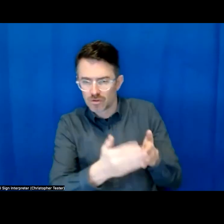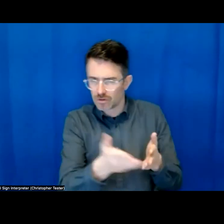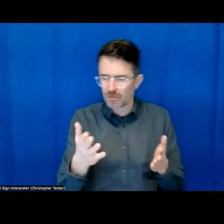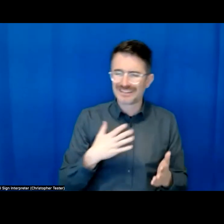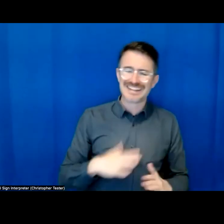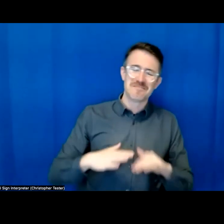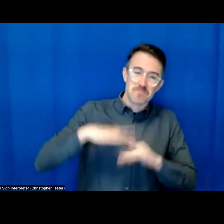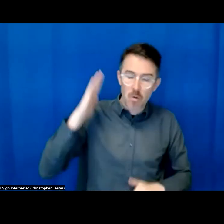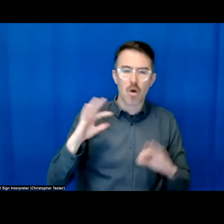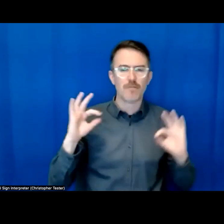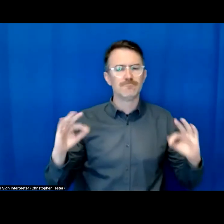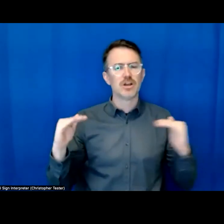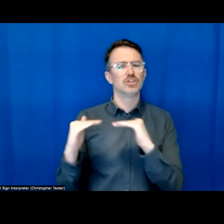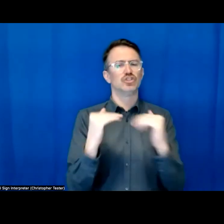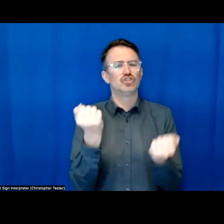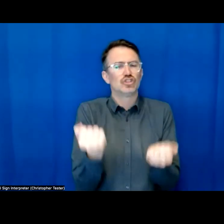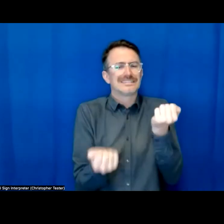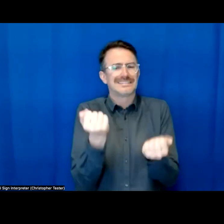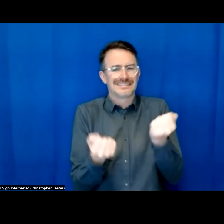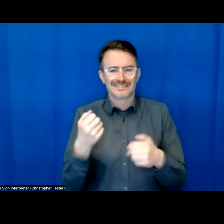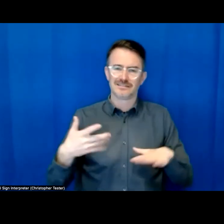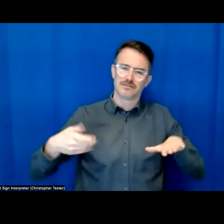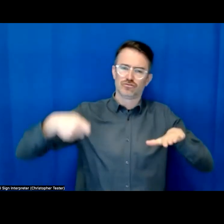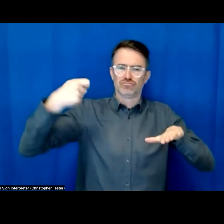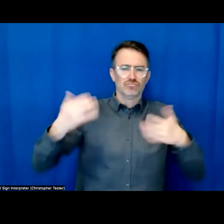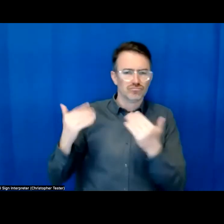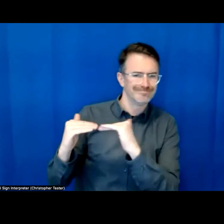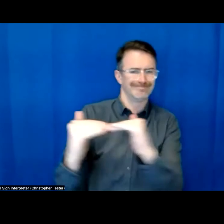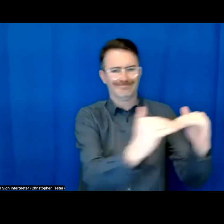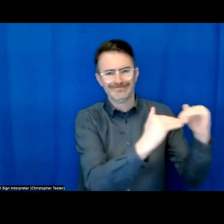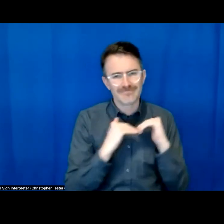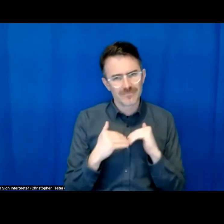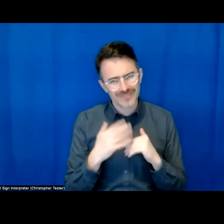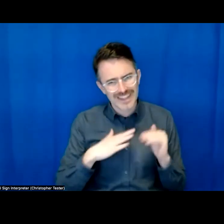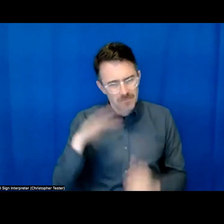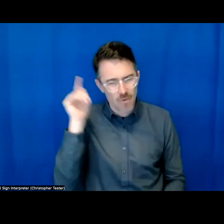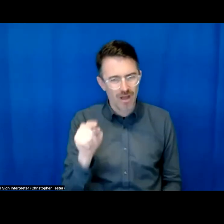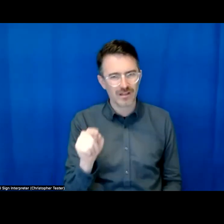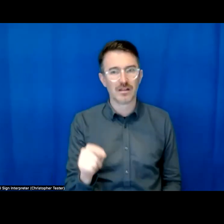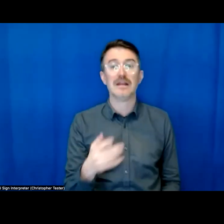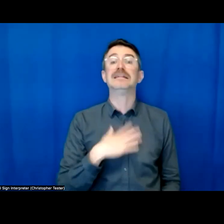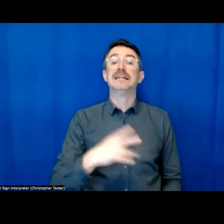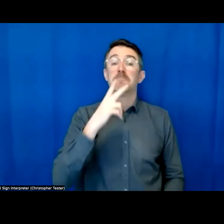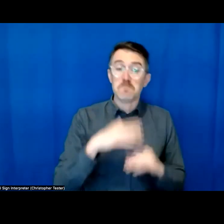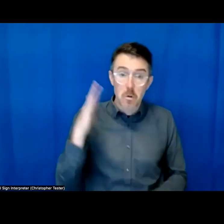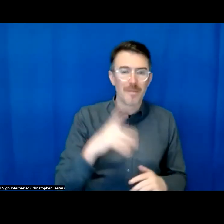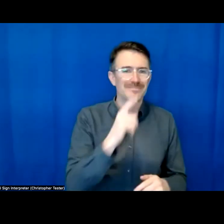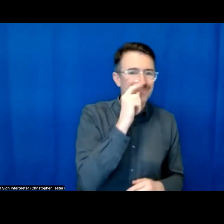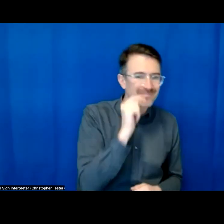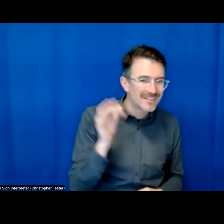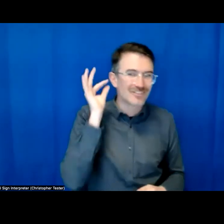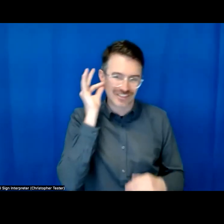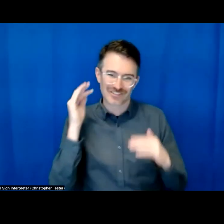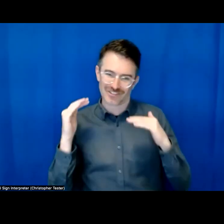level, framing the agenda of gender, disability, and indigeneity from an intersectional lens. Today, we realize there is lack